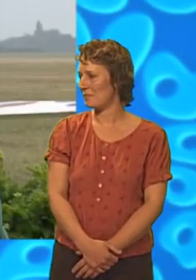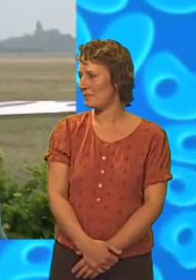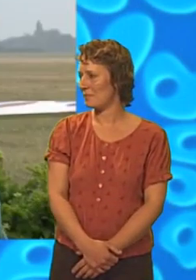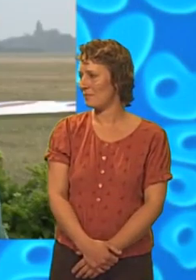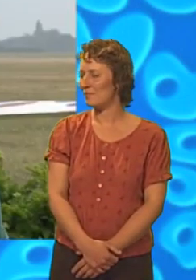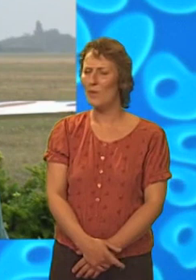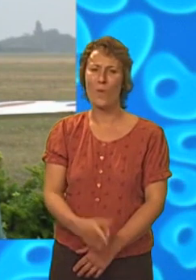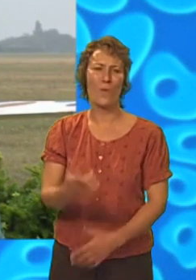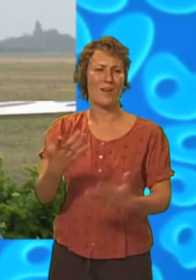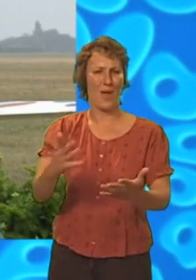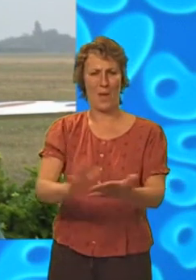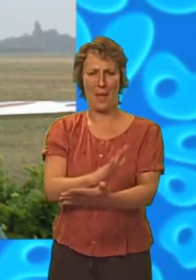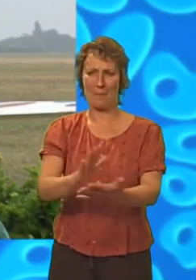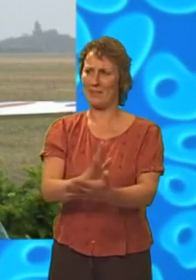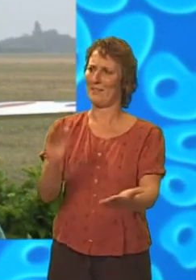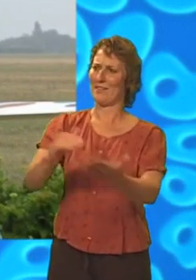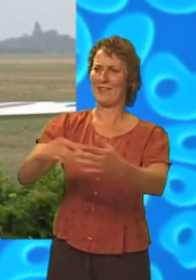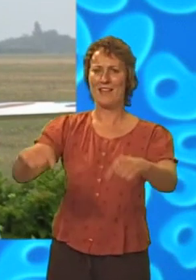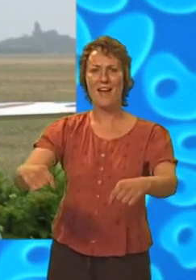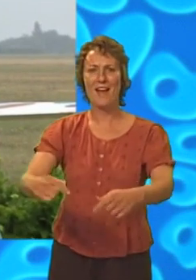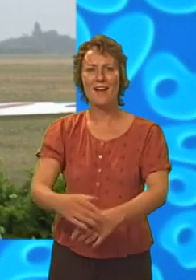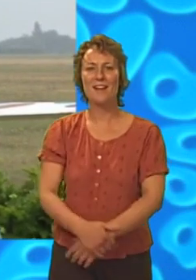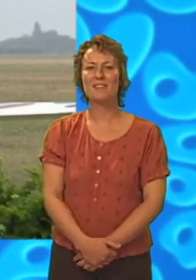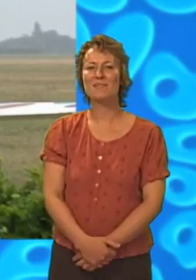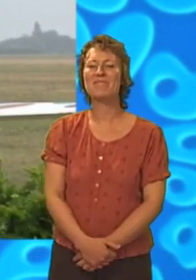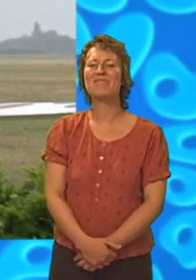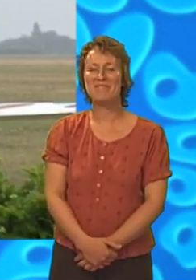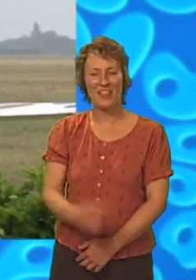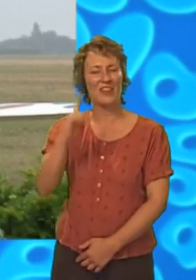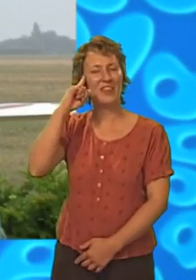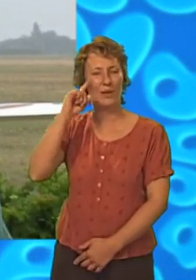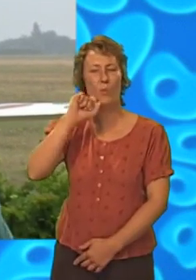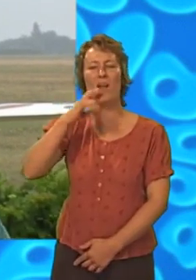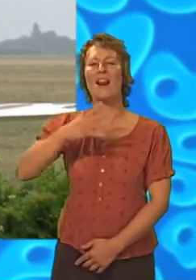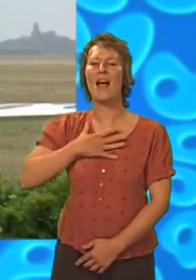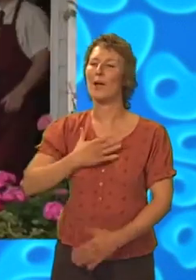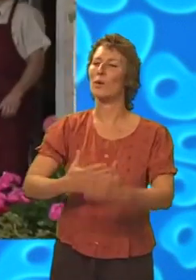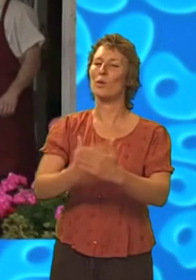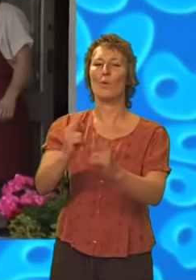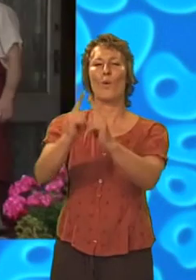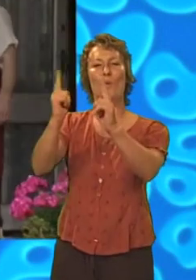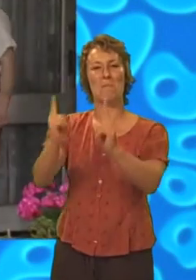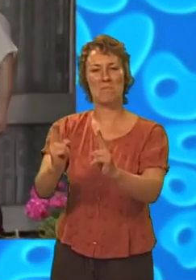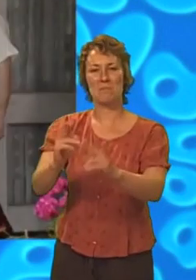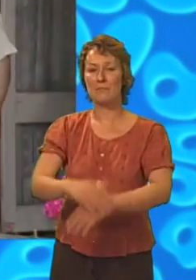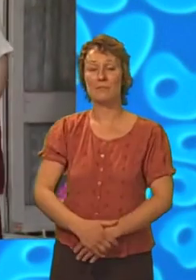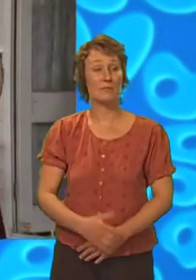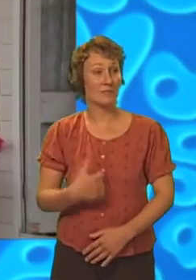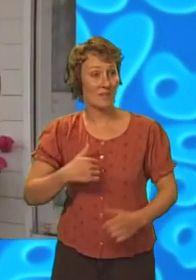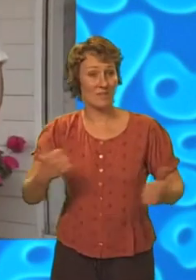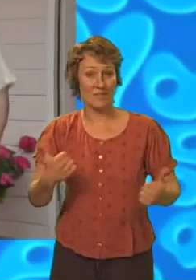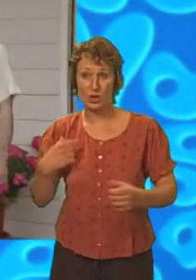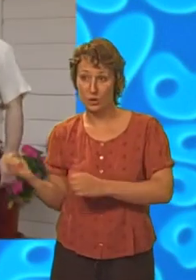She's much happier now she's here. I think she'll like her new home. We finished unloading